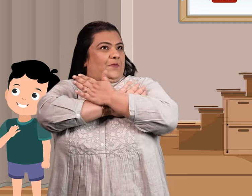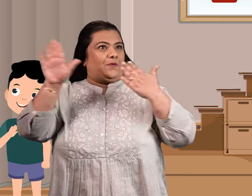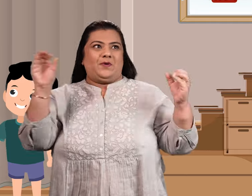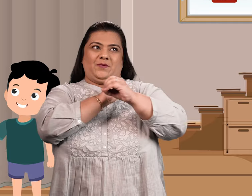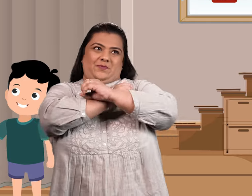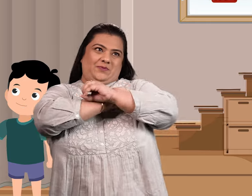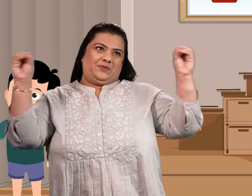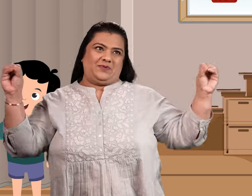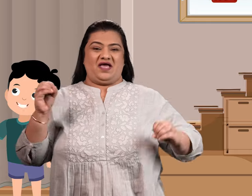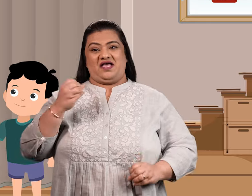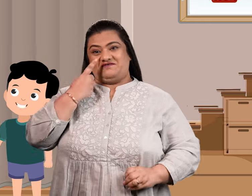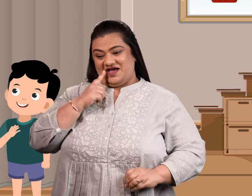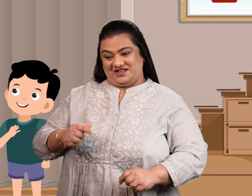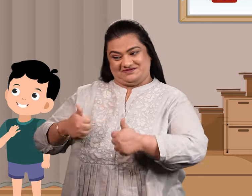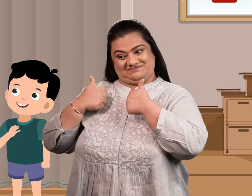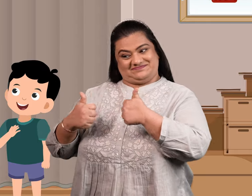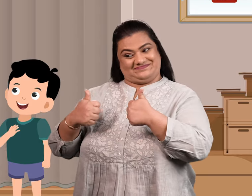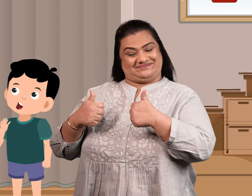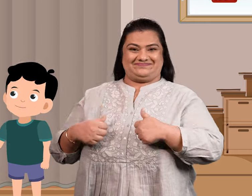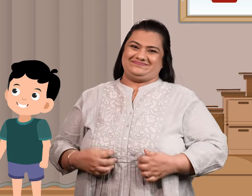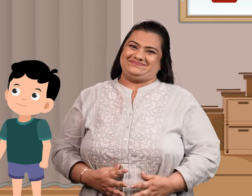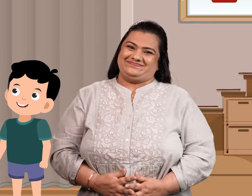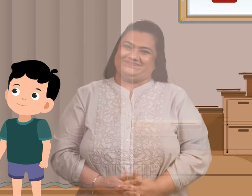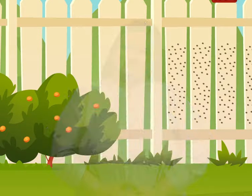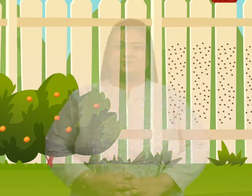removed all the nails from the fence."